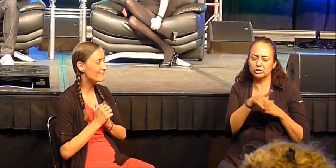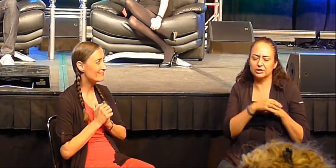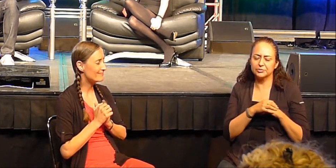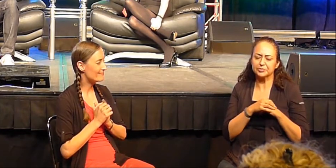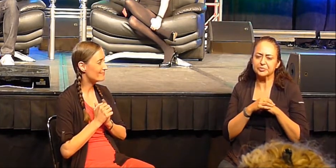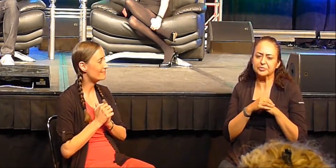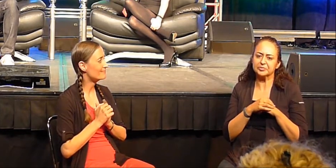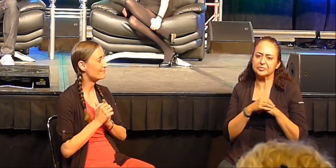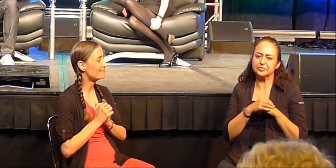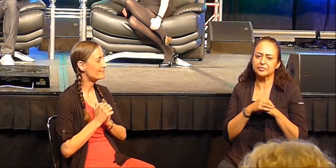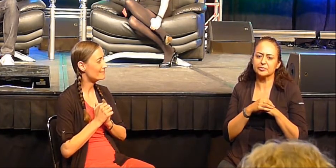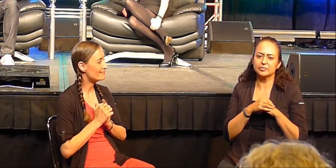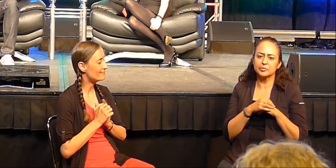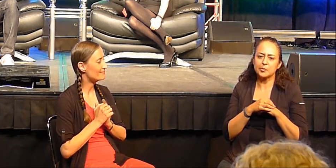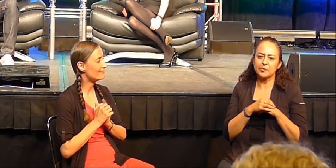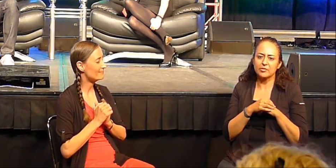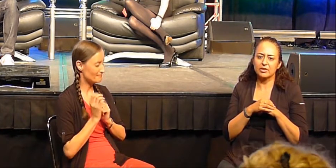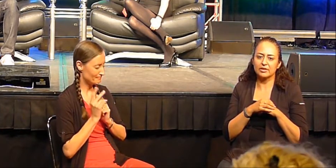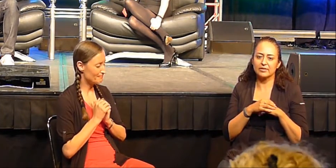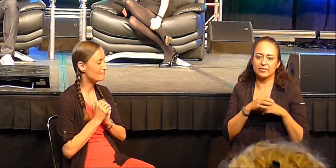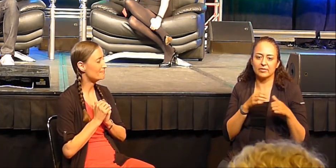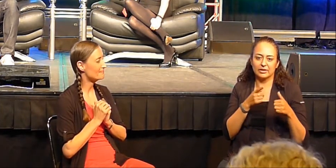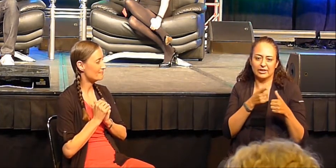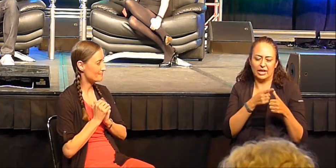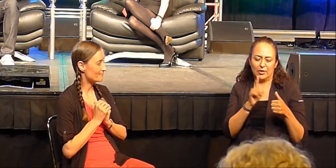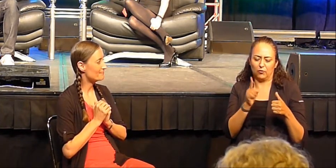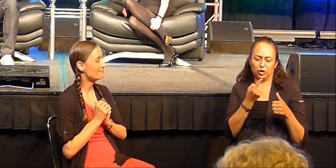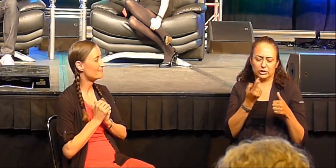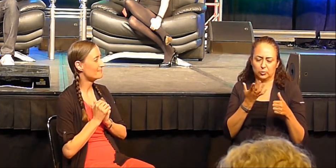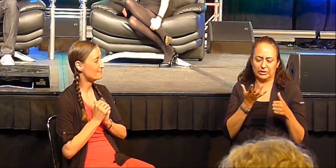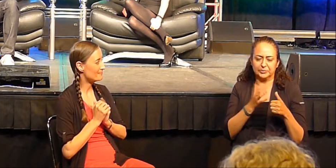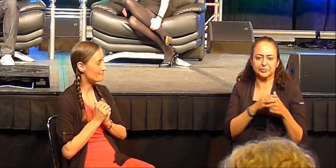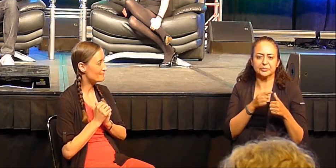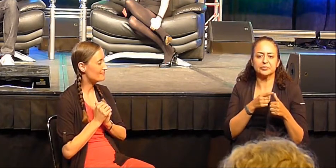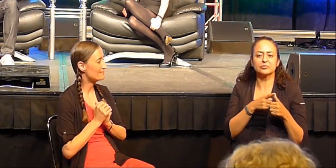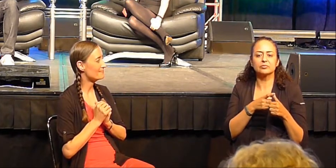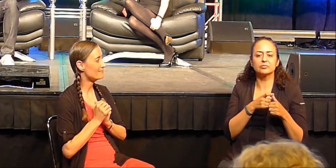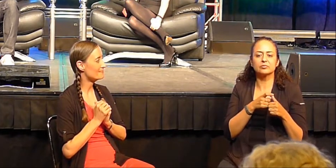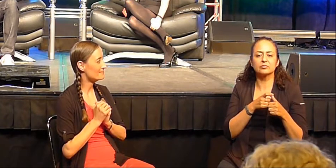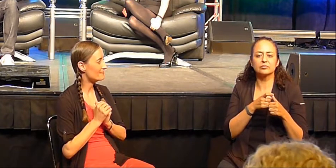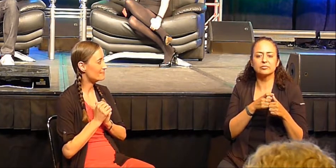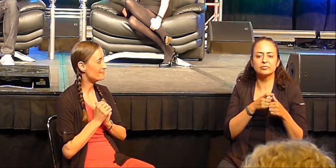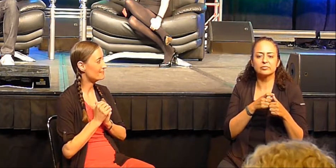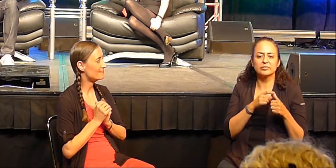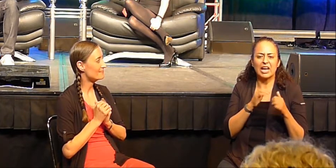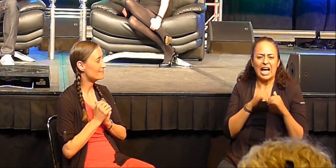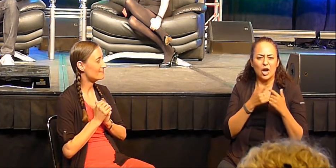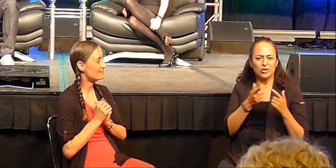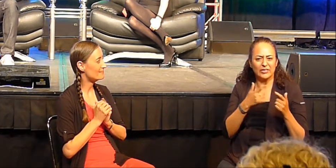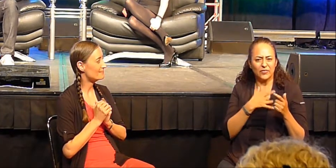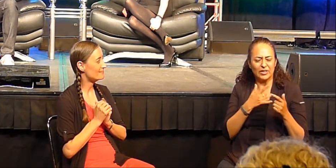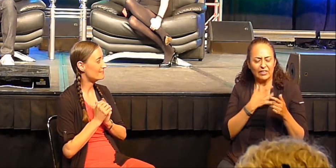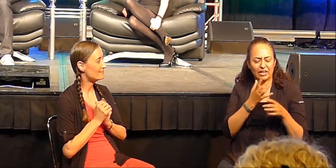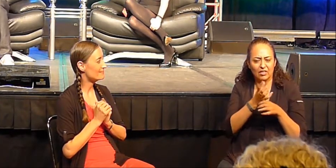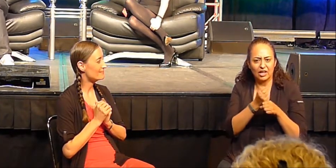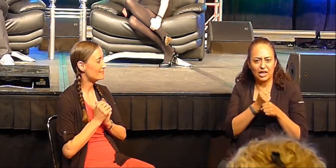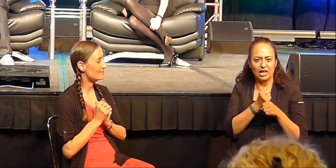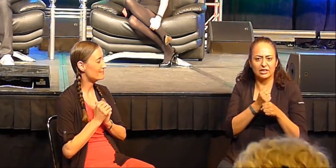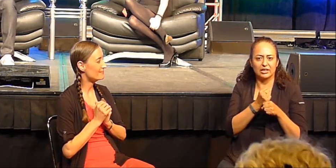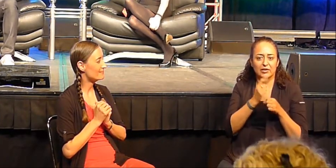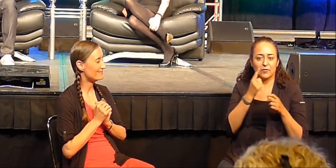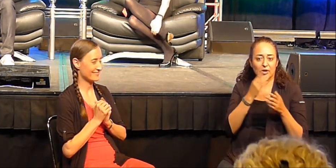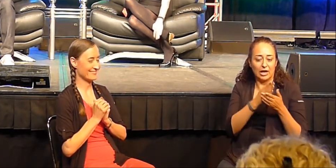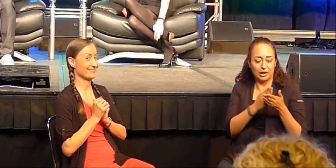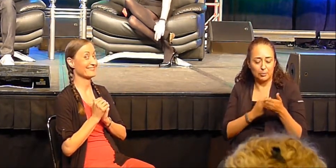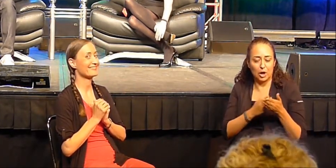My first question is, how did you feel when you got your part for Princess Bride? Ooh, that's a